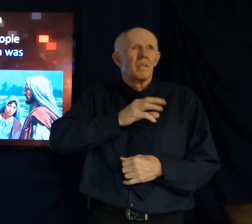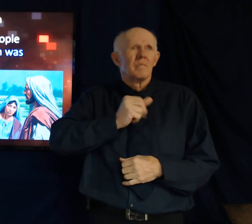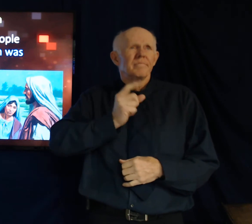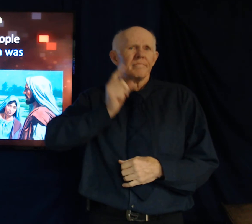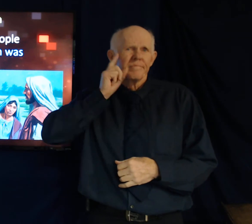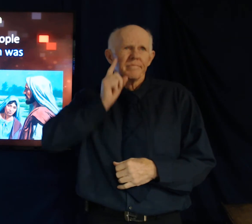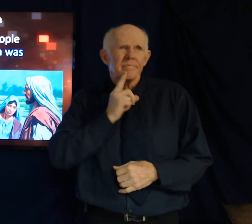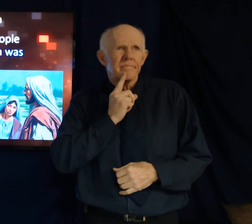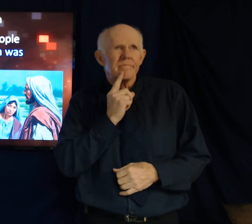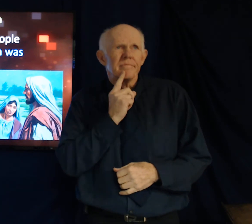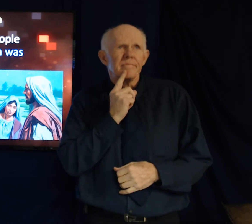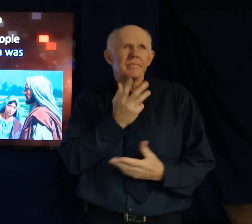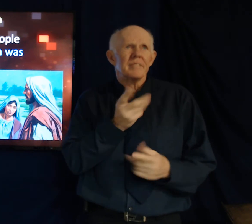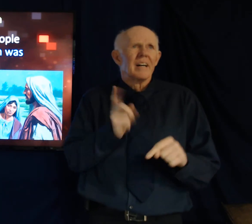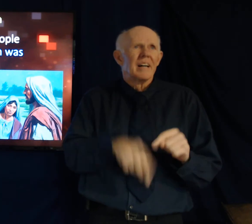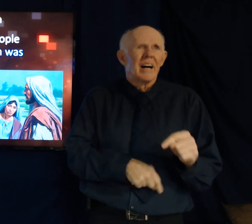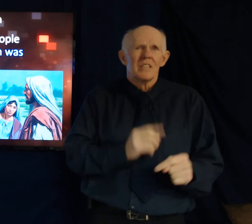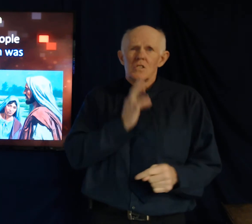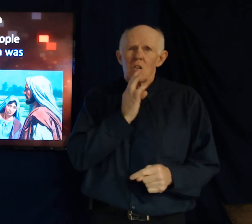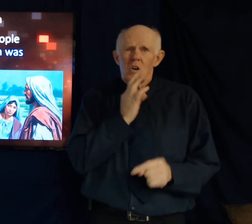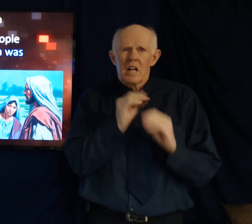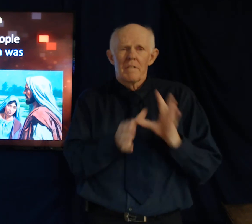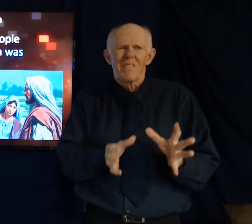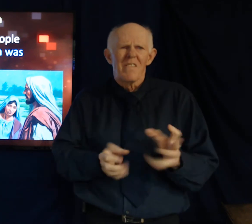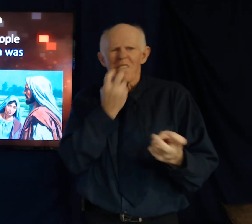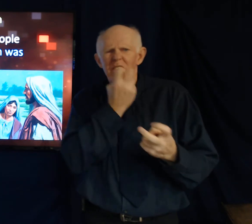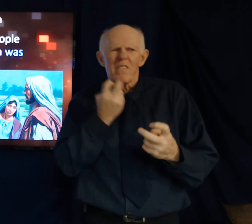This man was deaf and couldn't talk clearly.